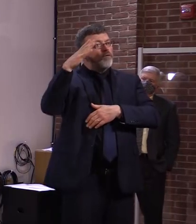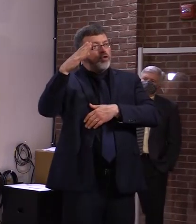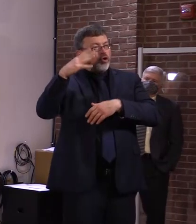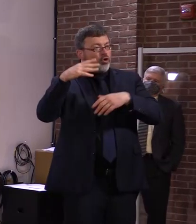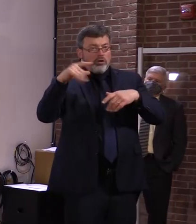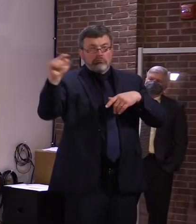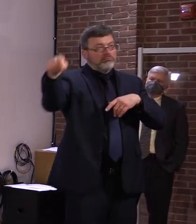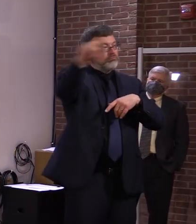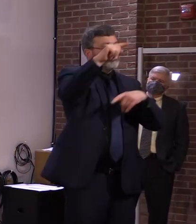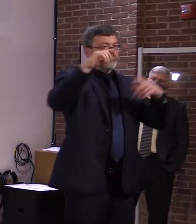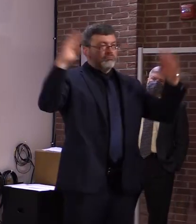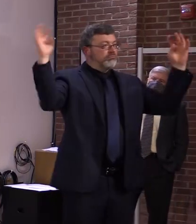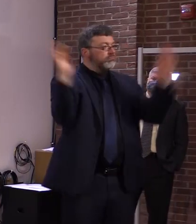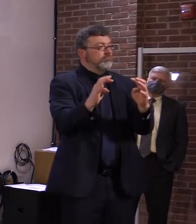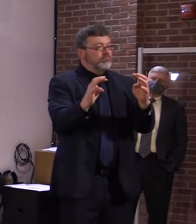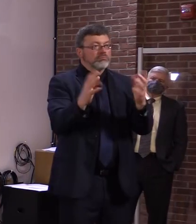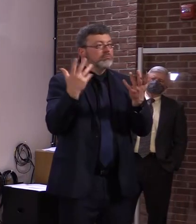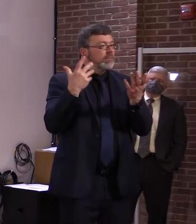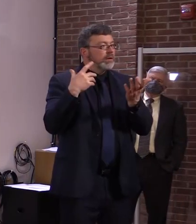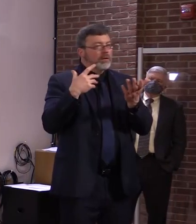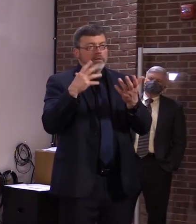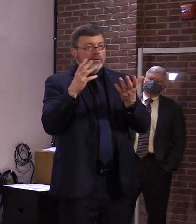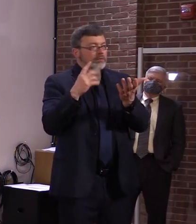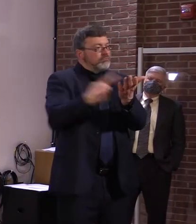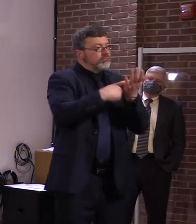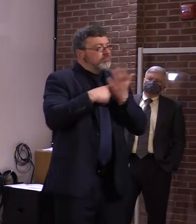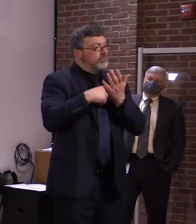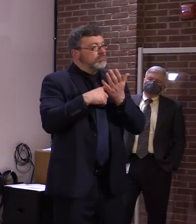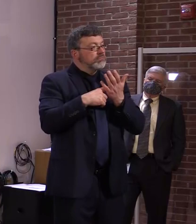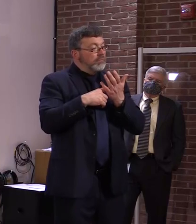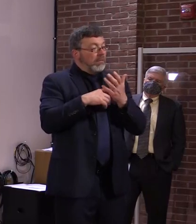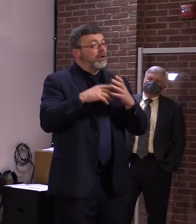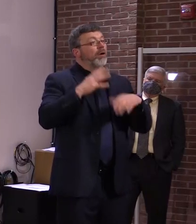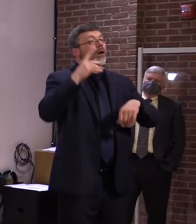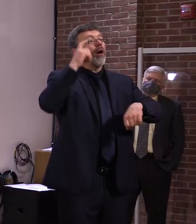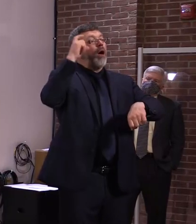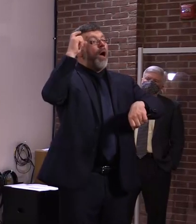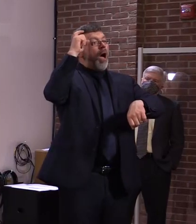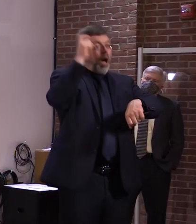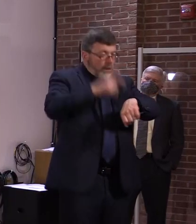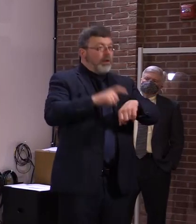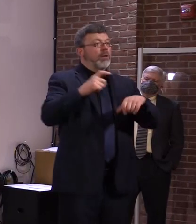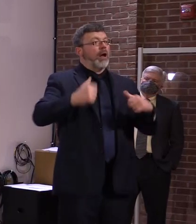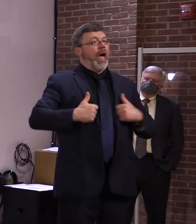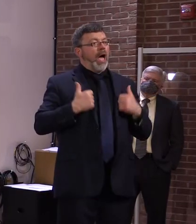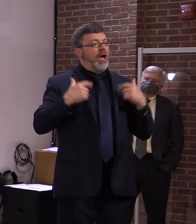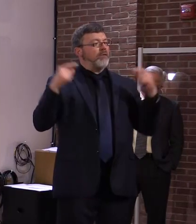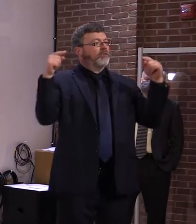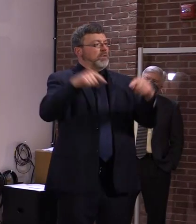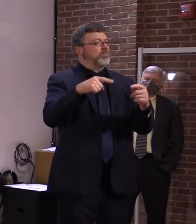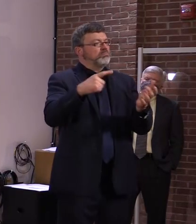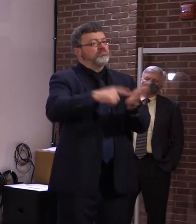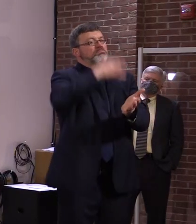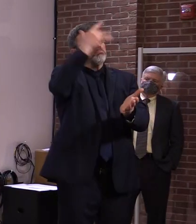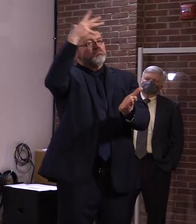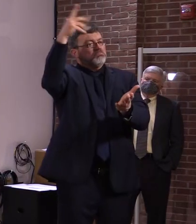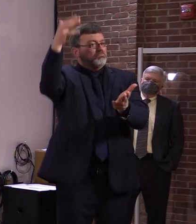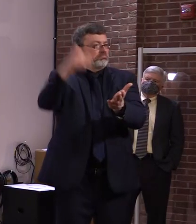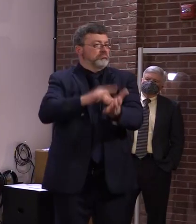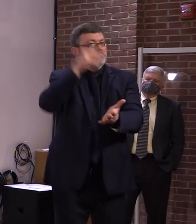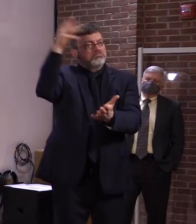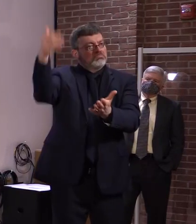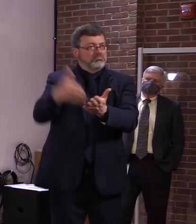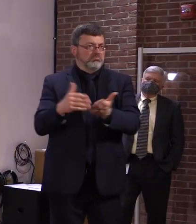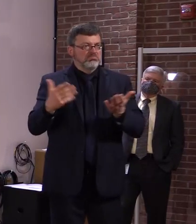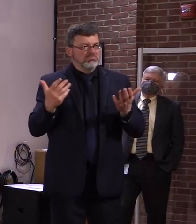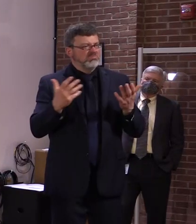together, every month or so and check in and do it remotely. So there are a lot of